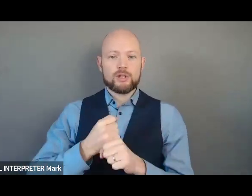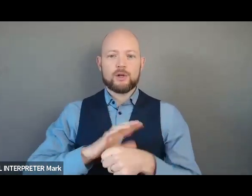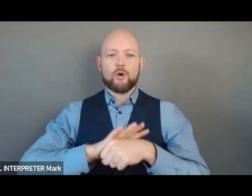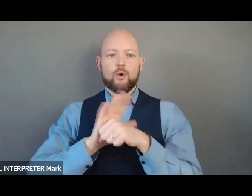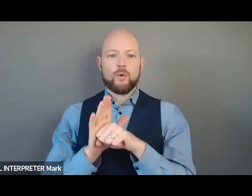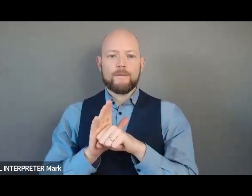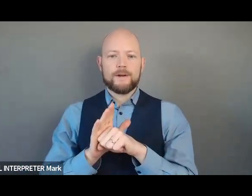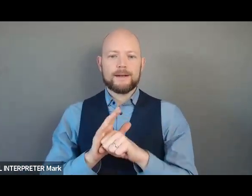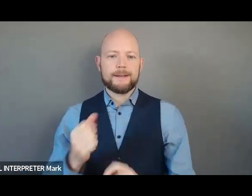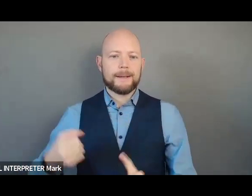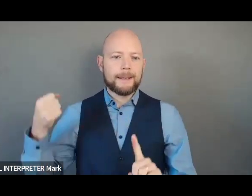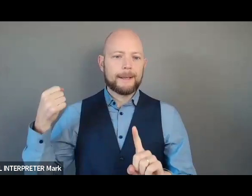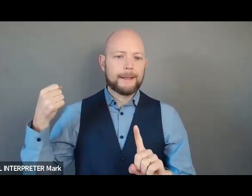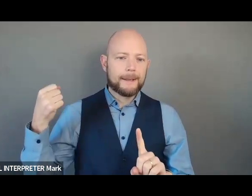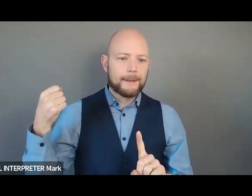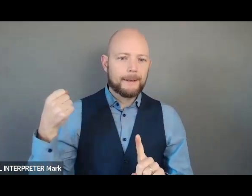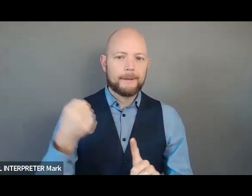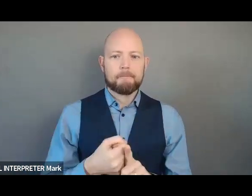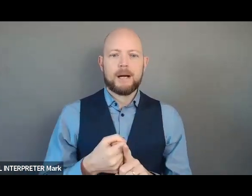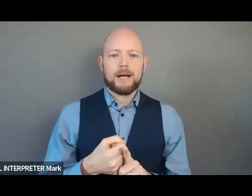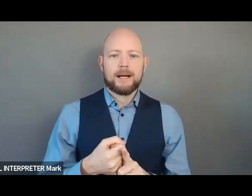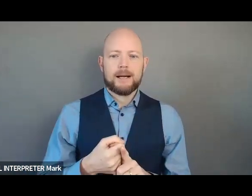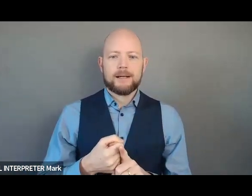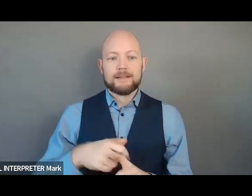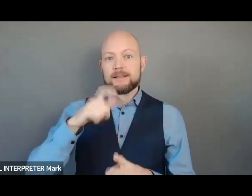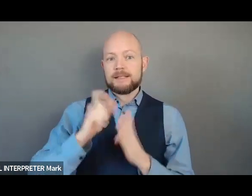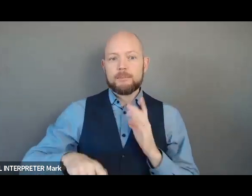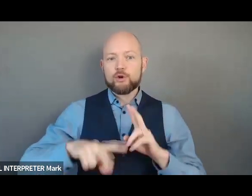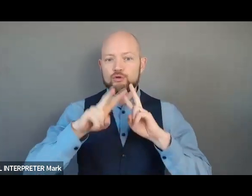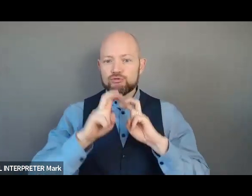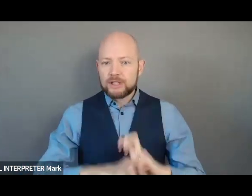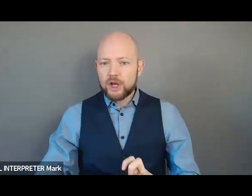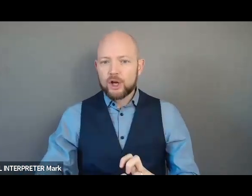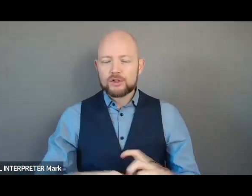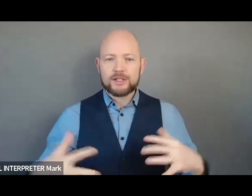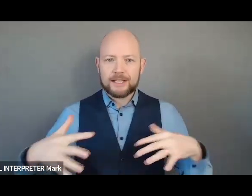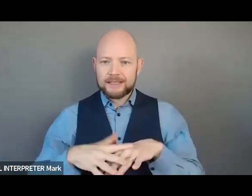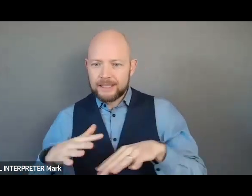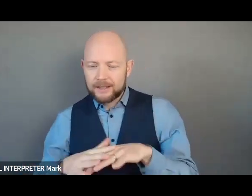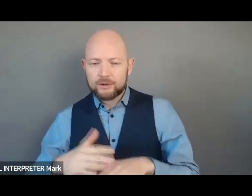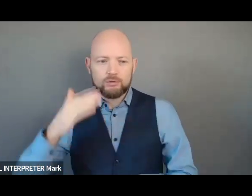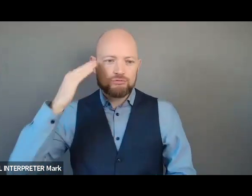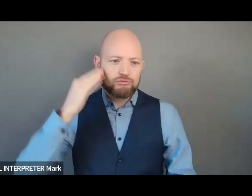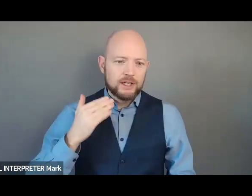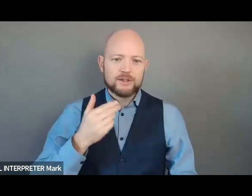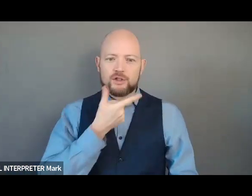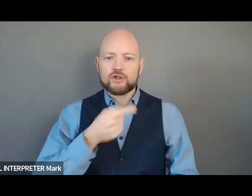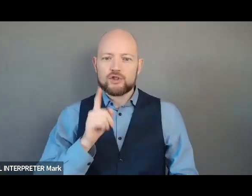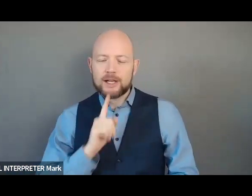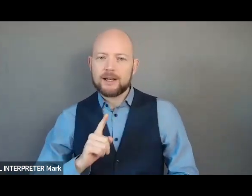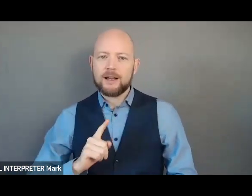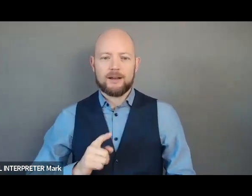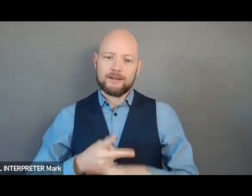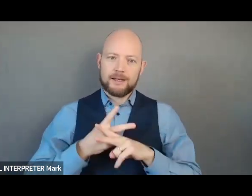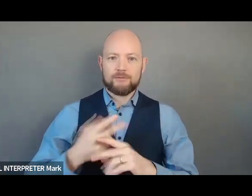career progress of disabled researchers, intersectionality with race, gender, and care responsibility. Over to you. Hello there,